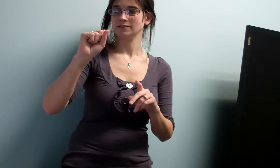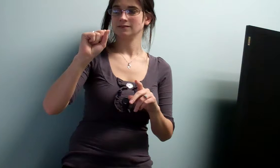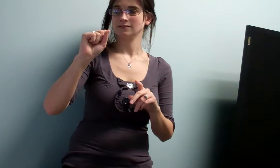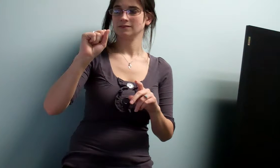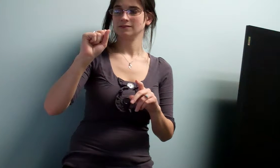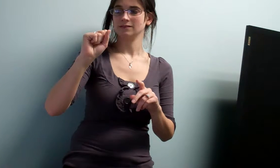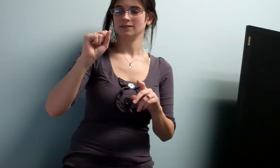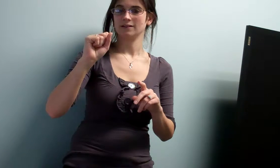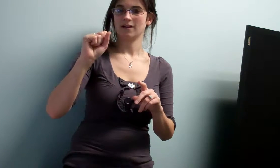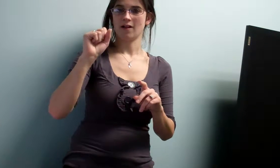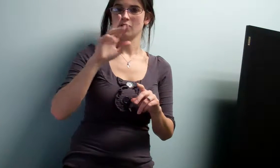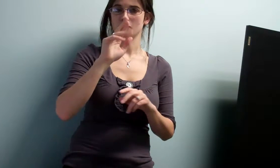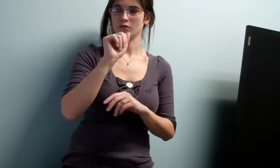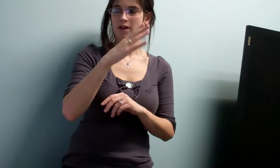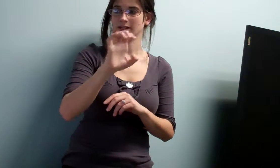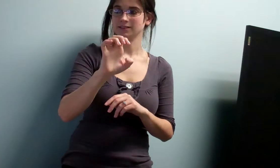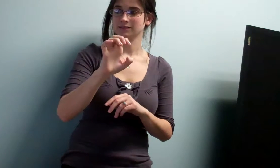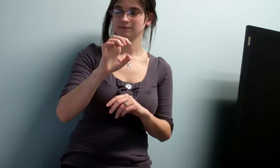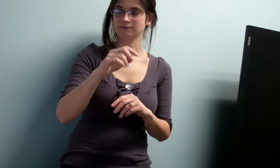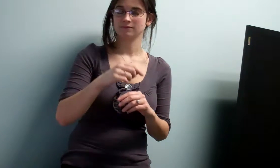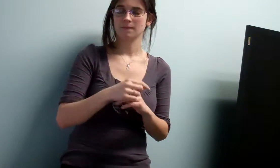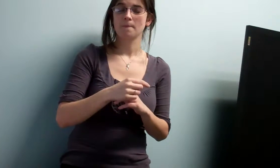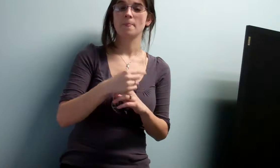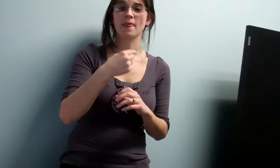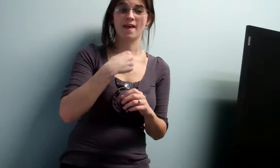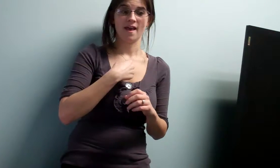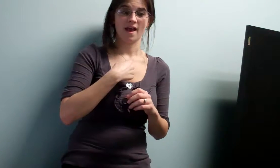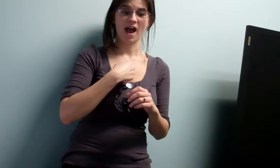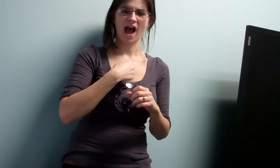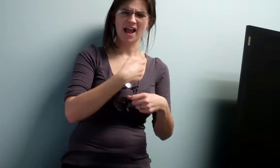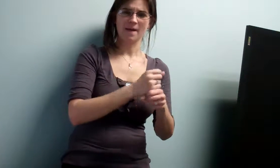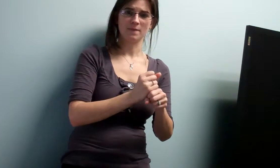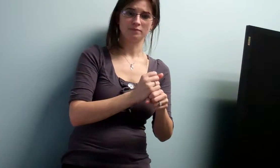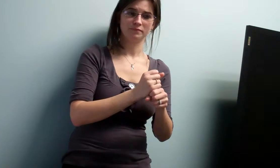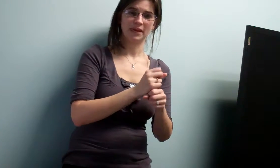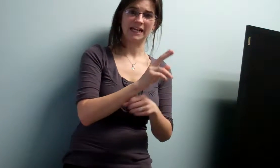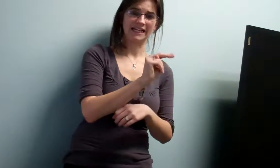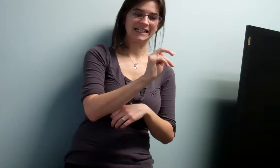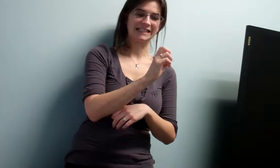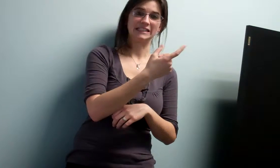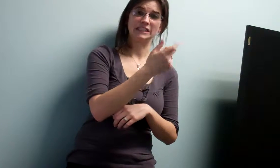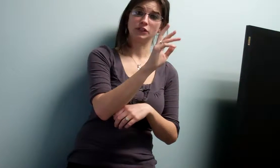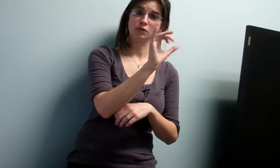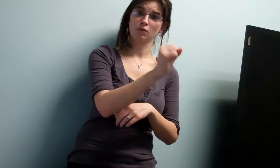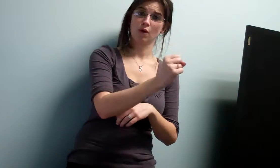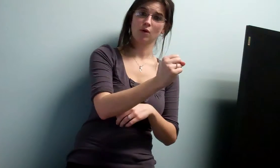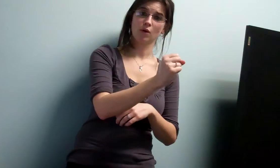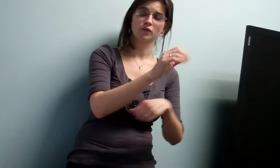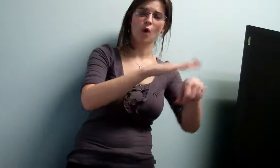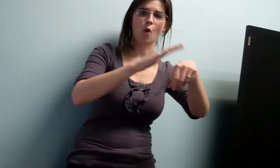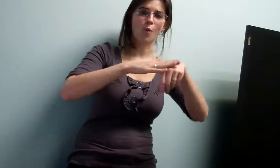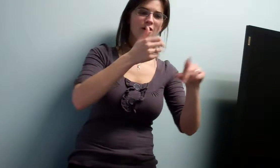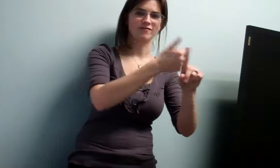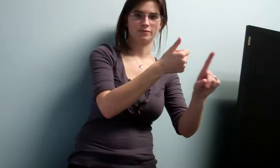blows made Negroes aware of themselves, confident of their personalities, of their